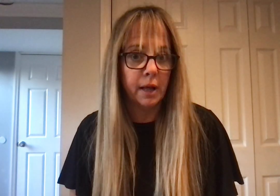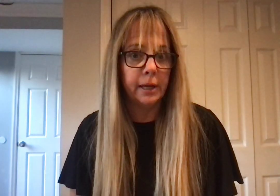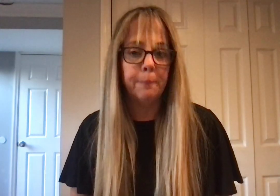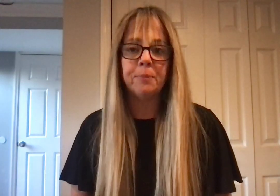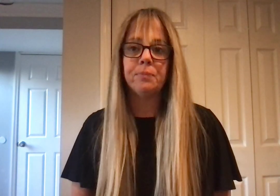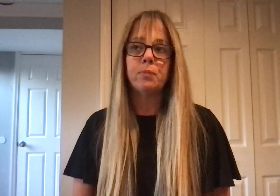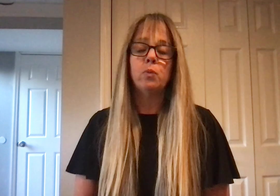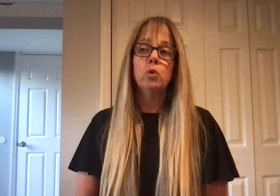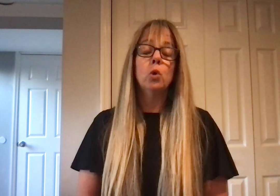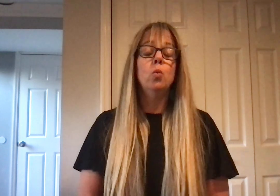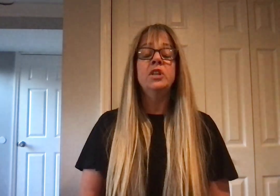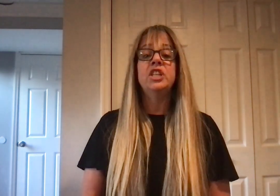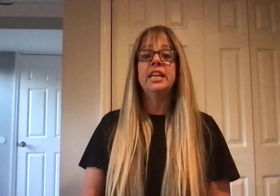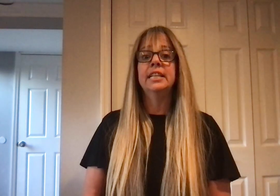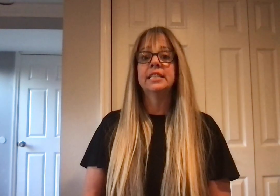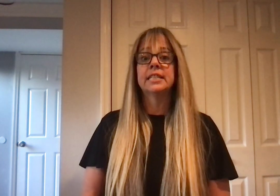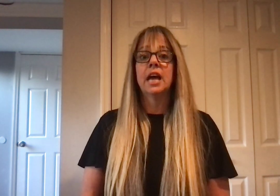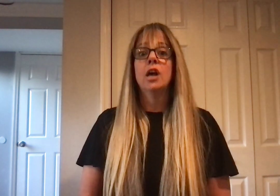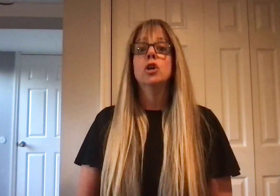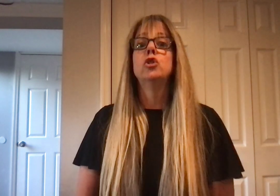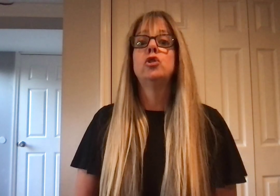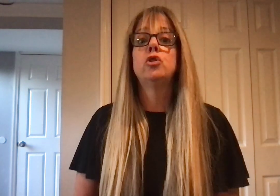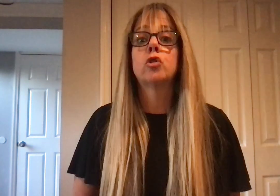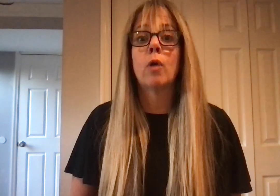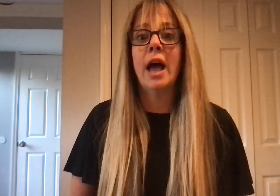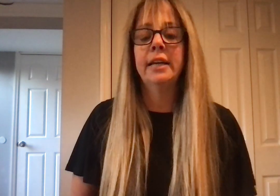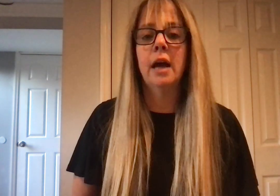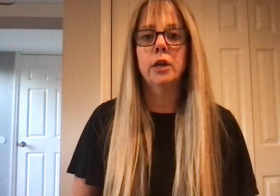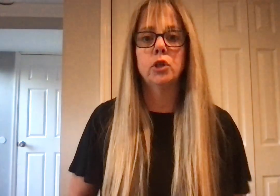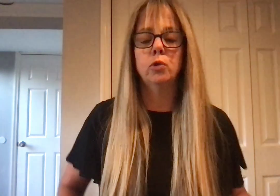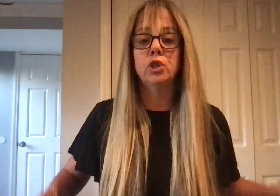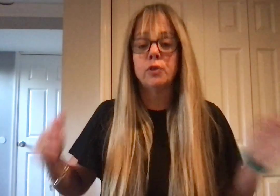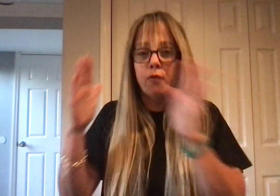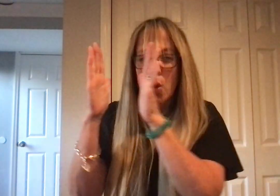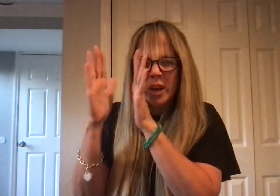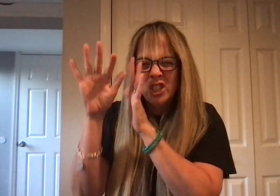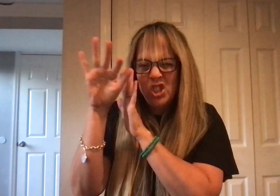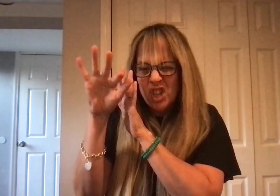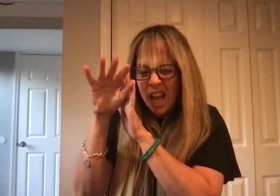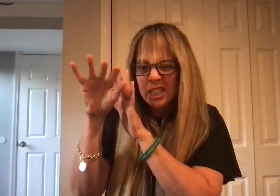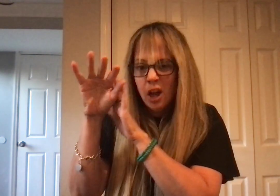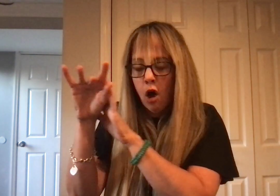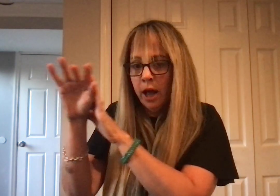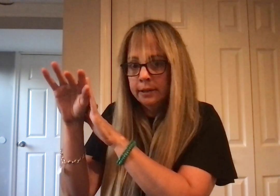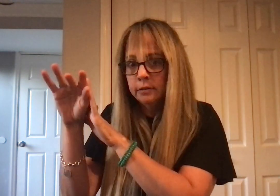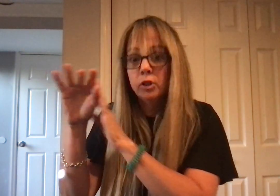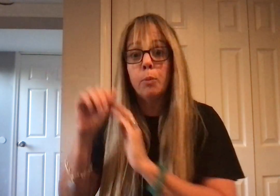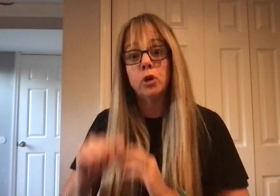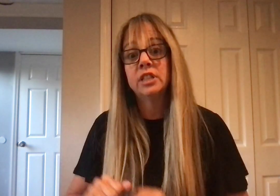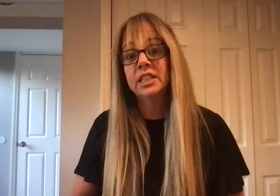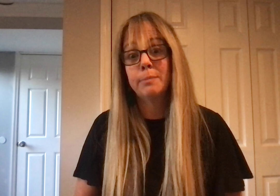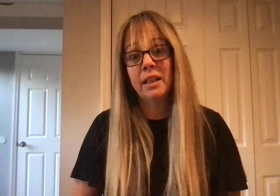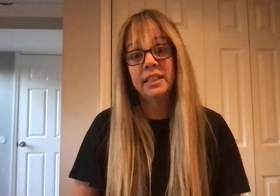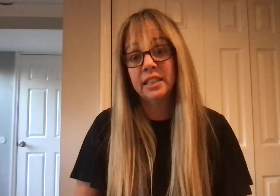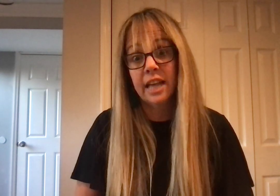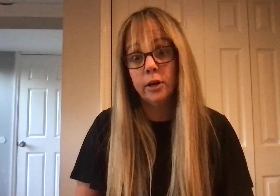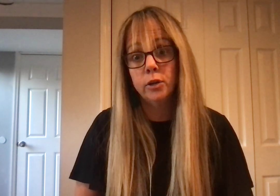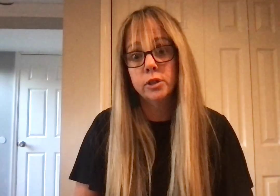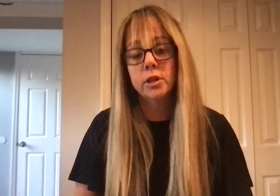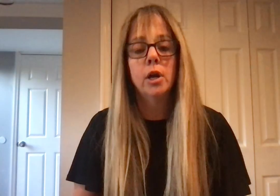spelling, which is try not to just focus just on the person spelling the letters.